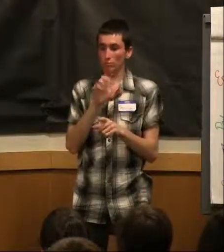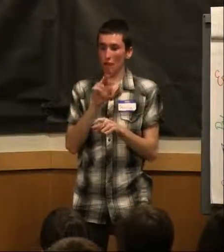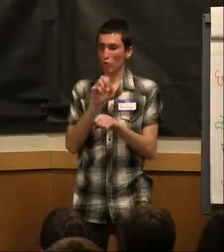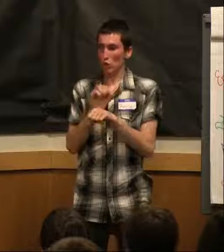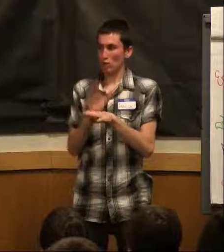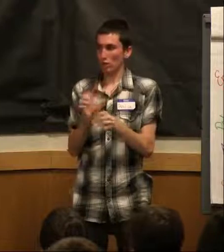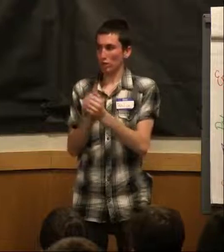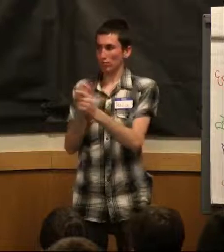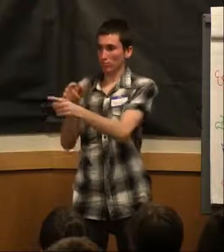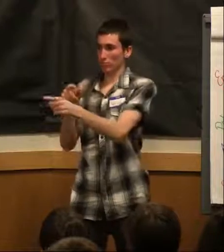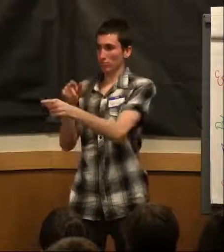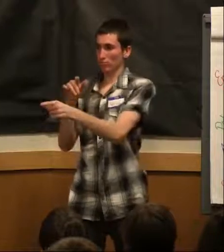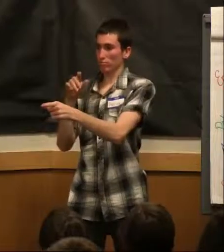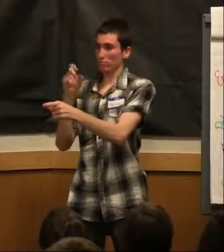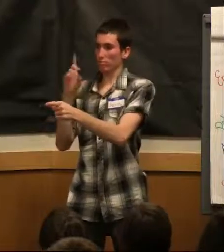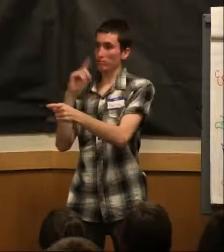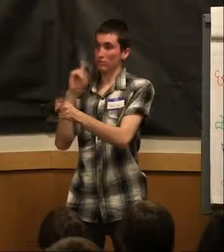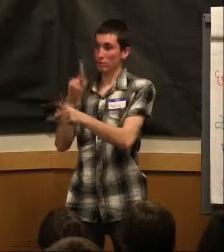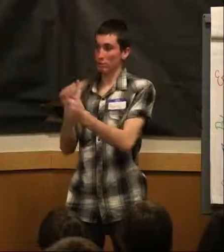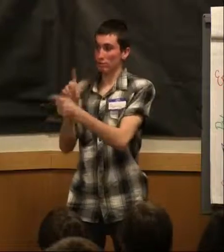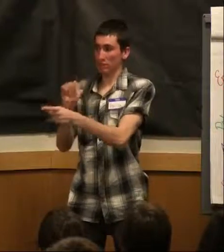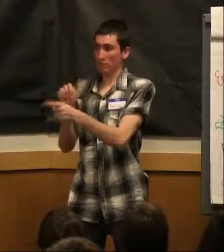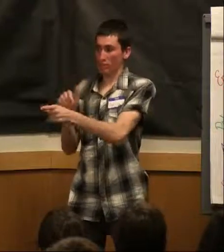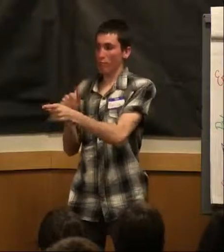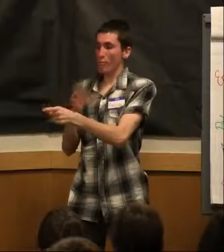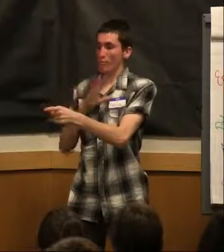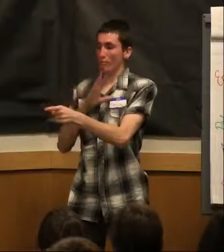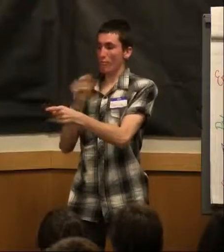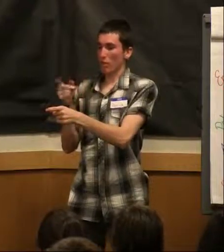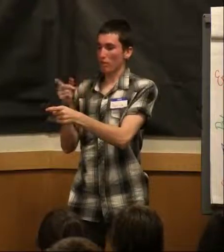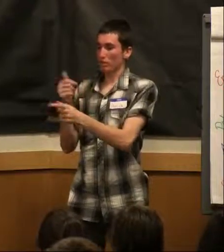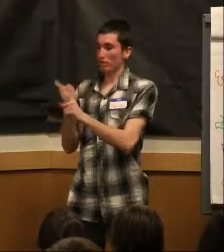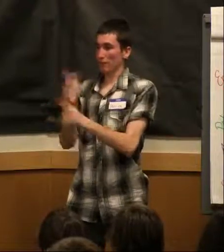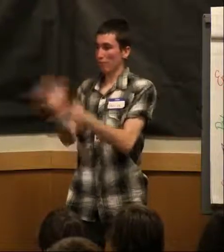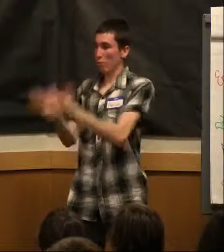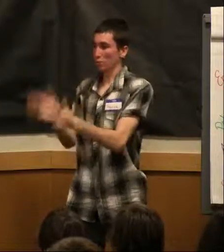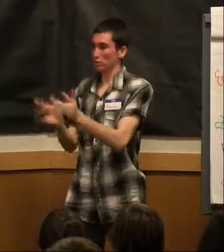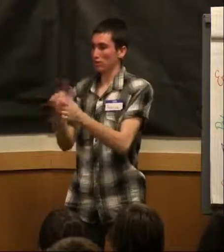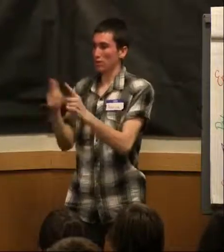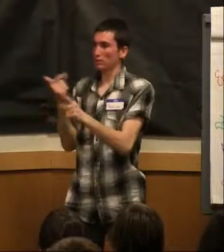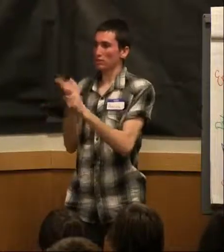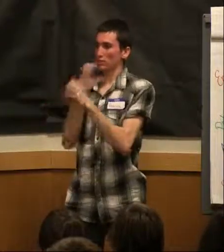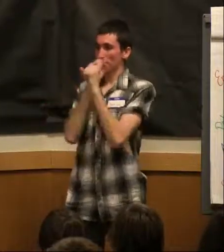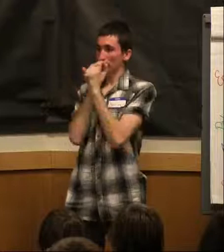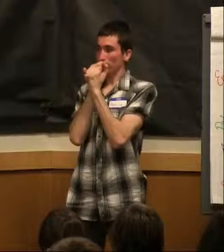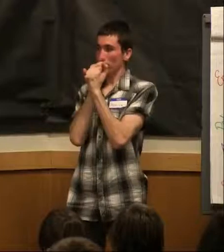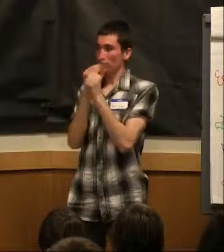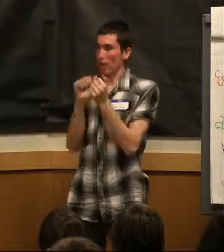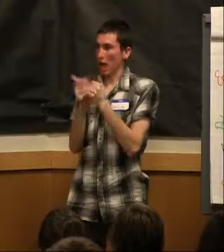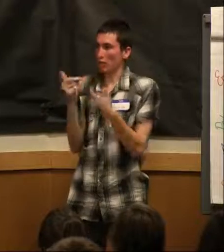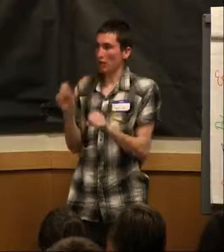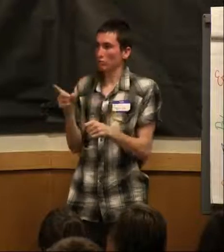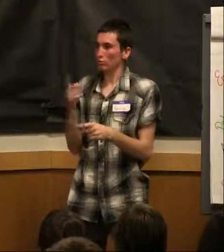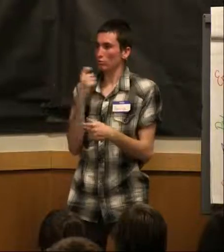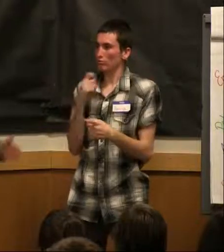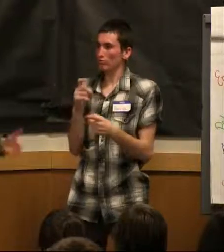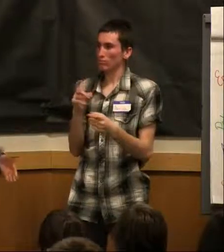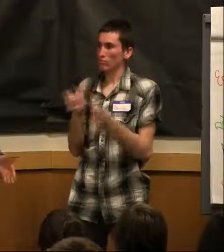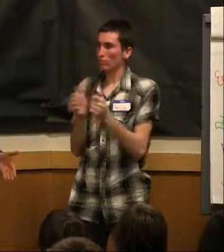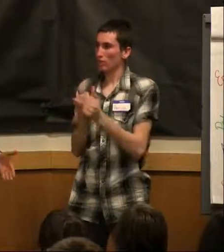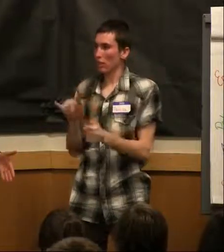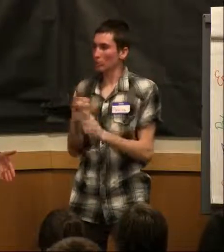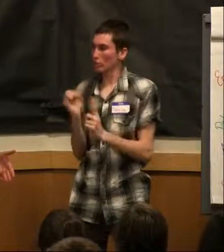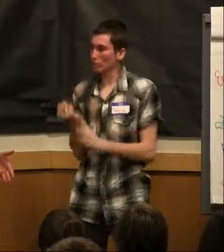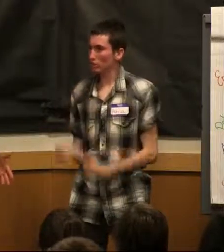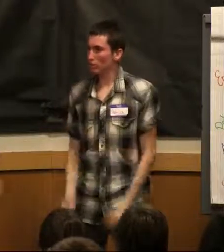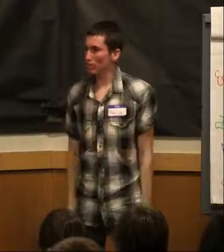an investigation if the care worker, and you have a deaf person with a disability, maybe that client was molested and then